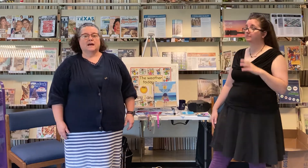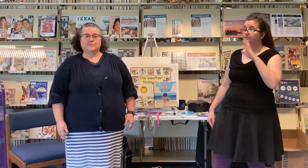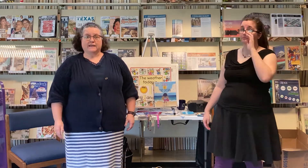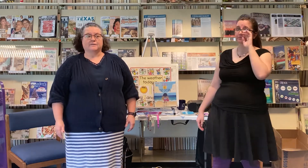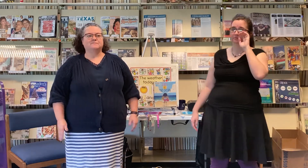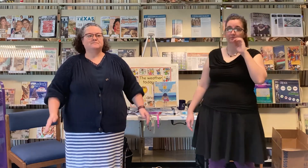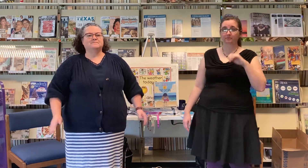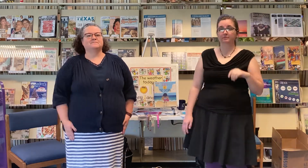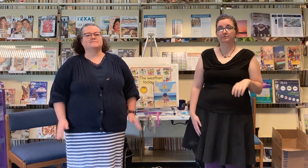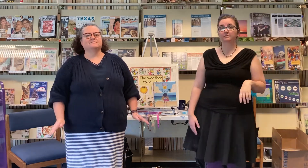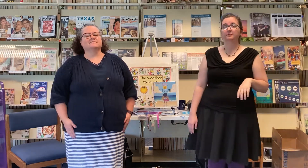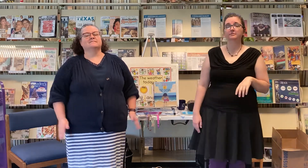Here we go.